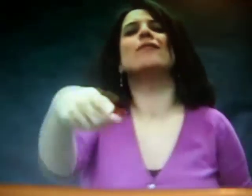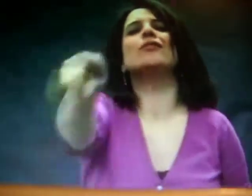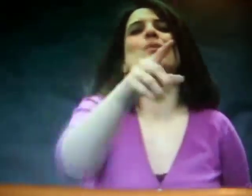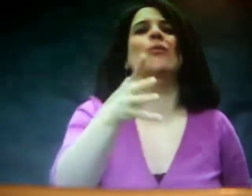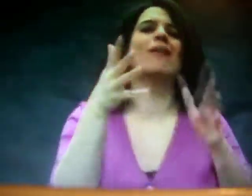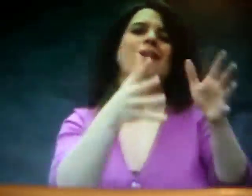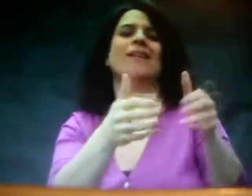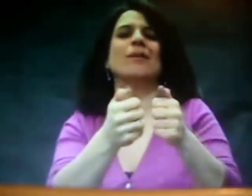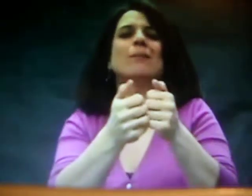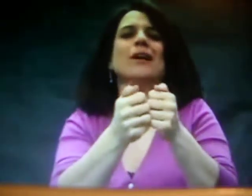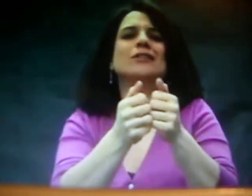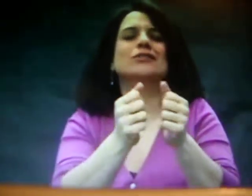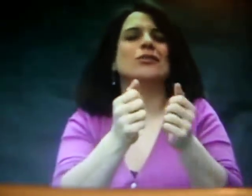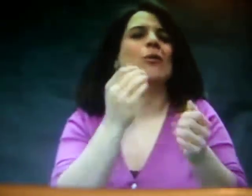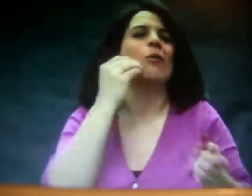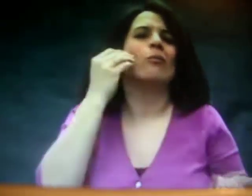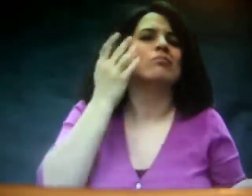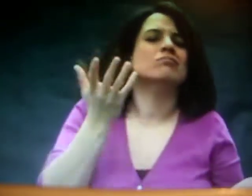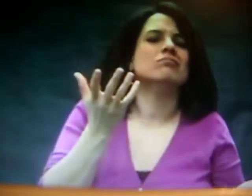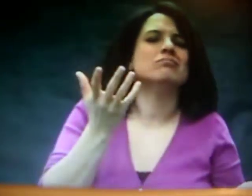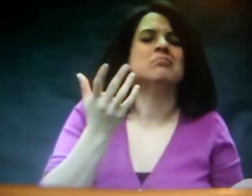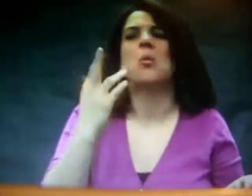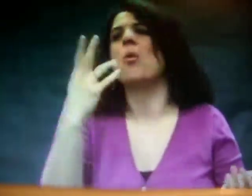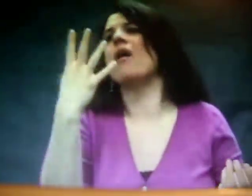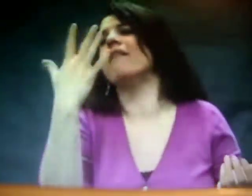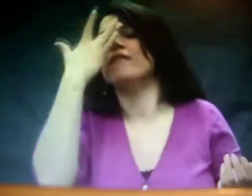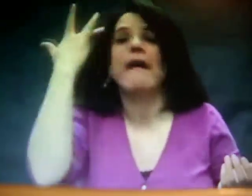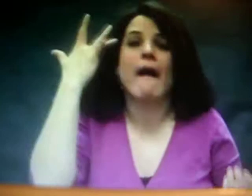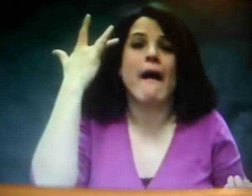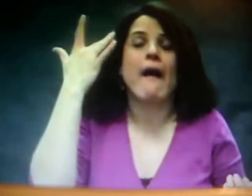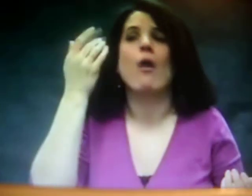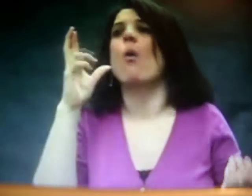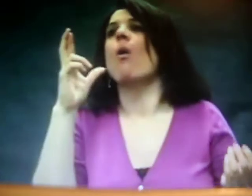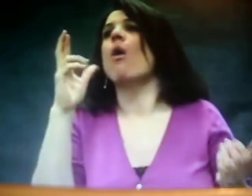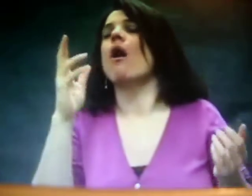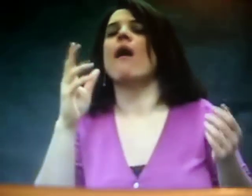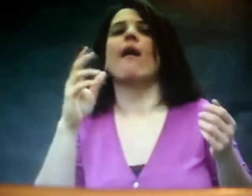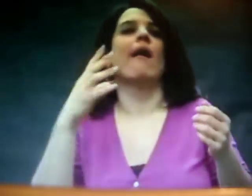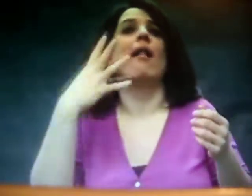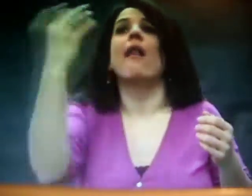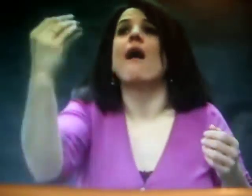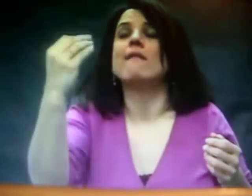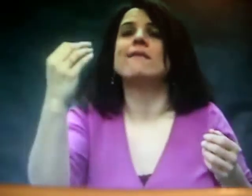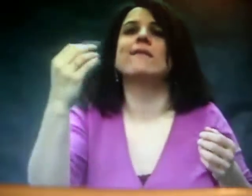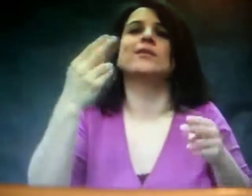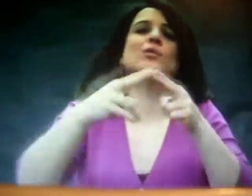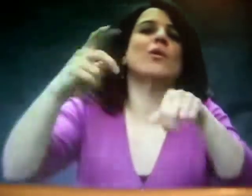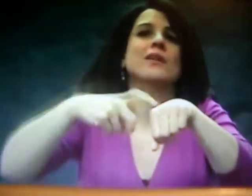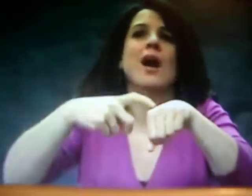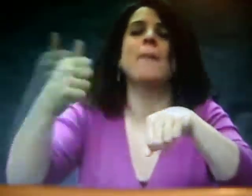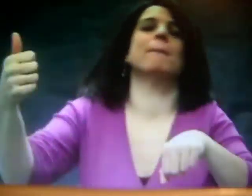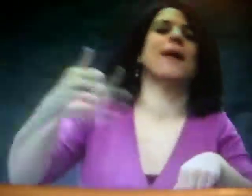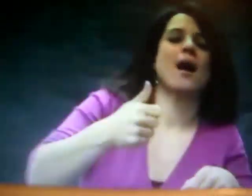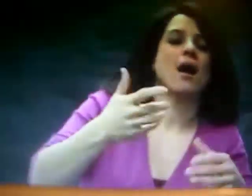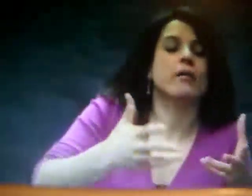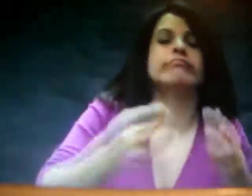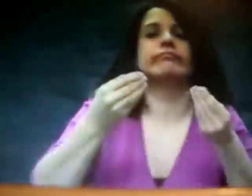minutes. So how many of you have left your sidekick at home or left for a short